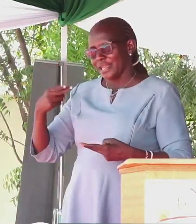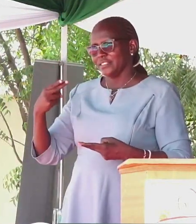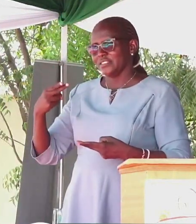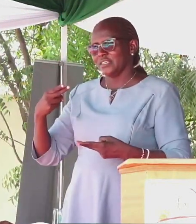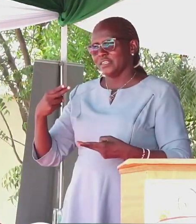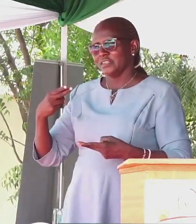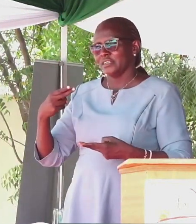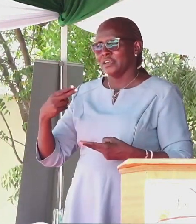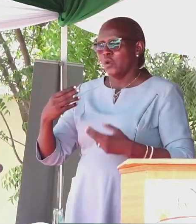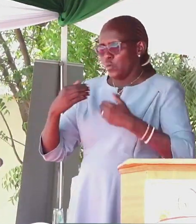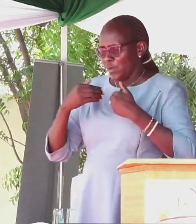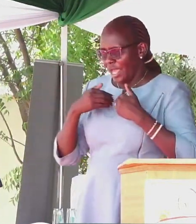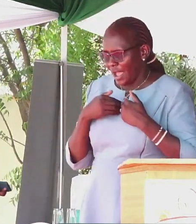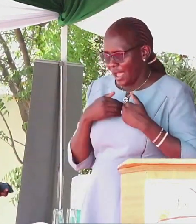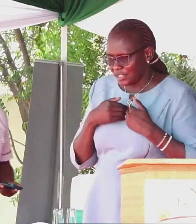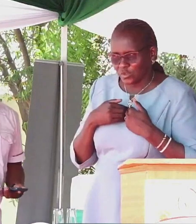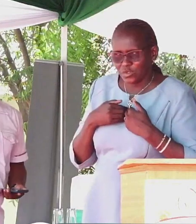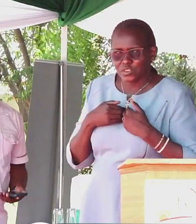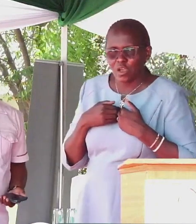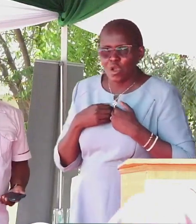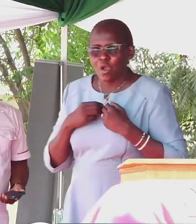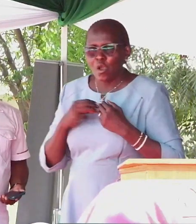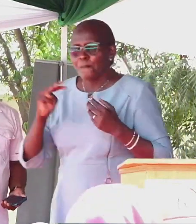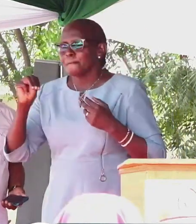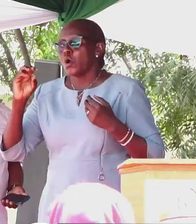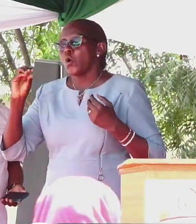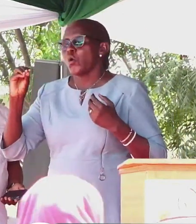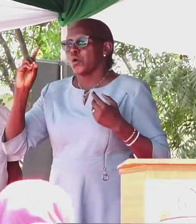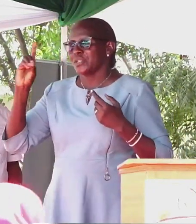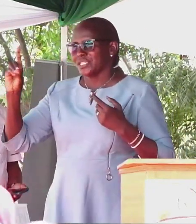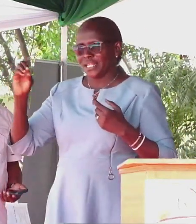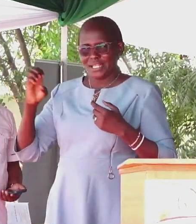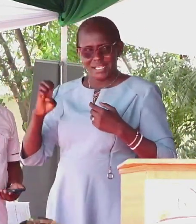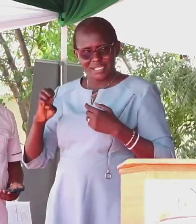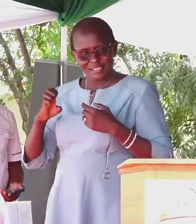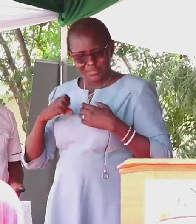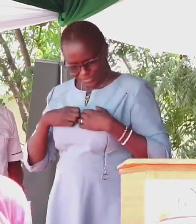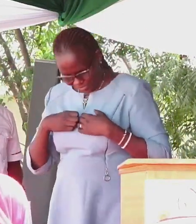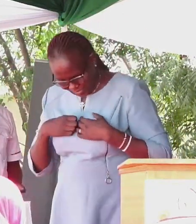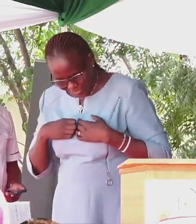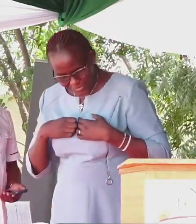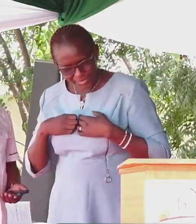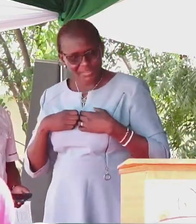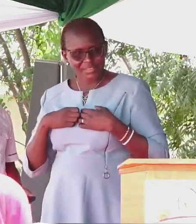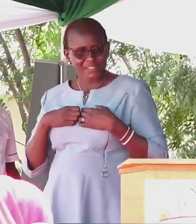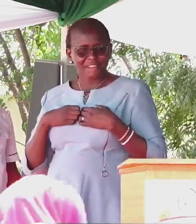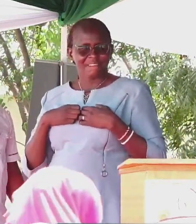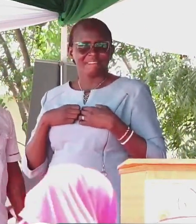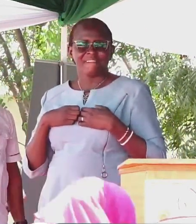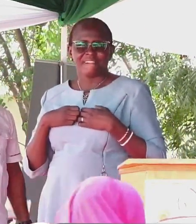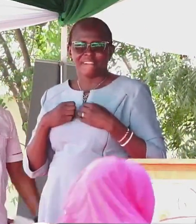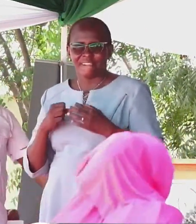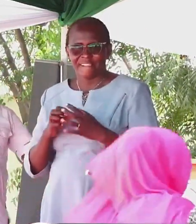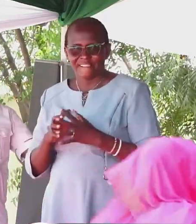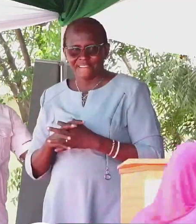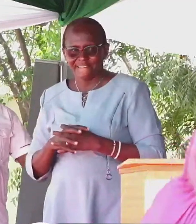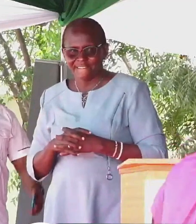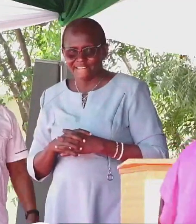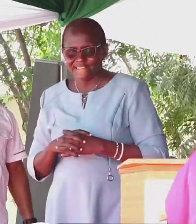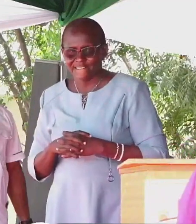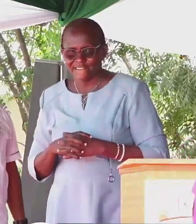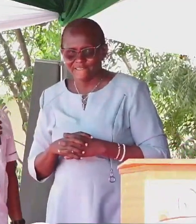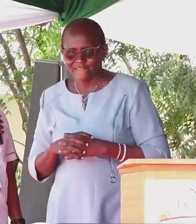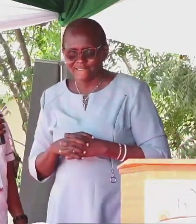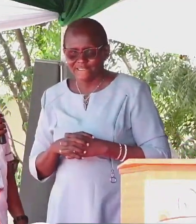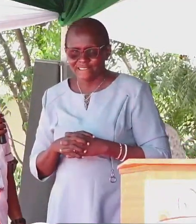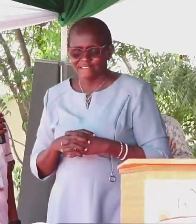We also have model schools. Karibu sana Bwana Governor. Tunashukuru kwamba umekuja. We are just making presentations and we'll